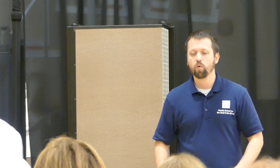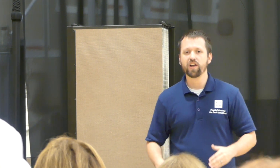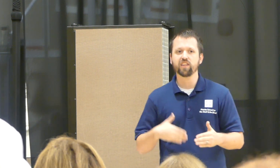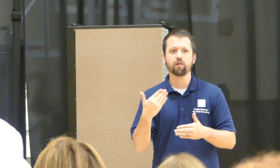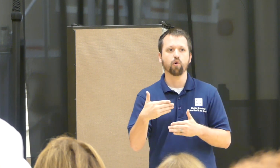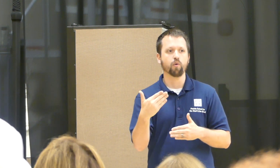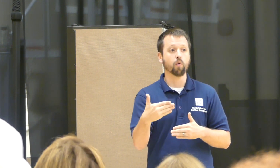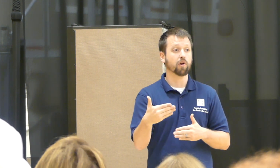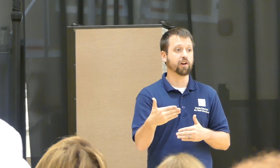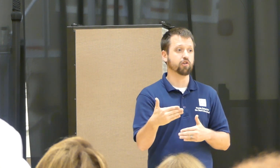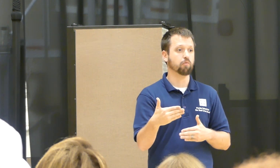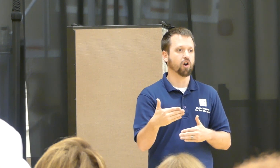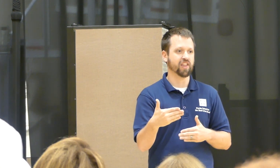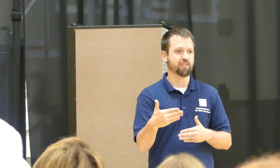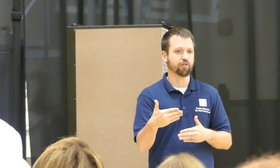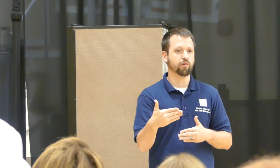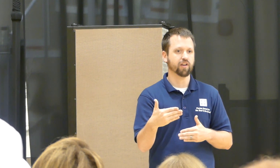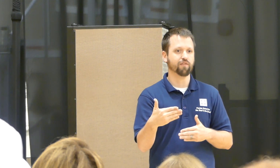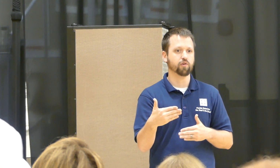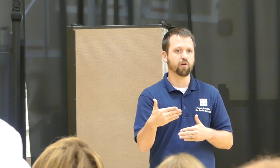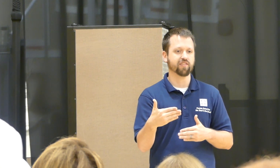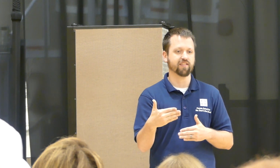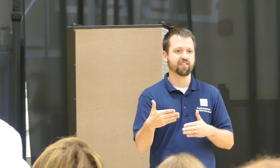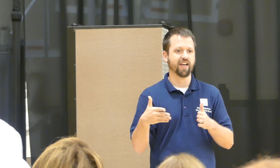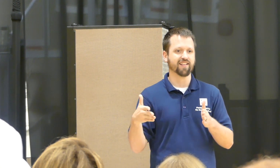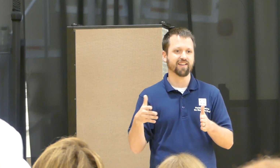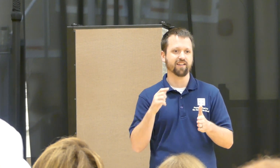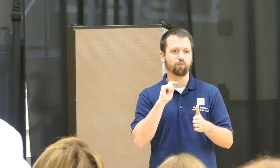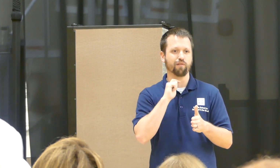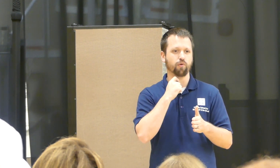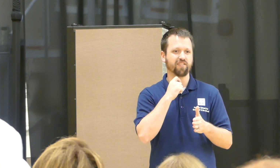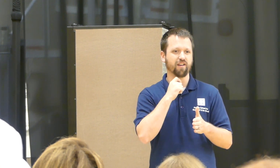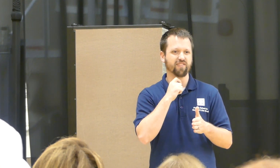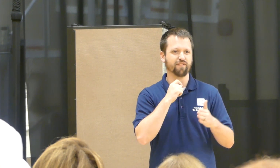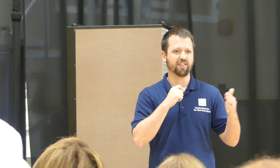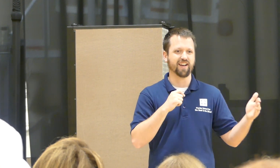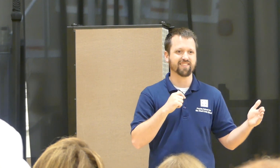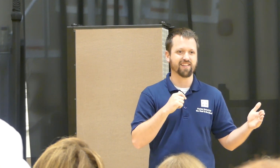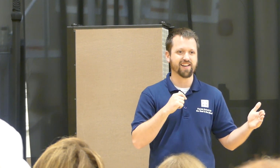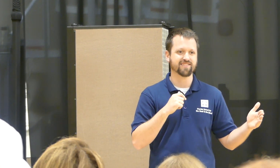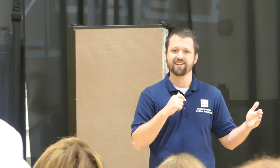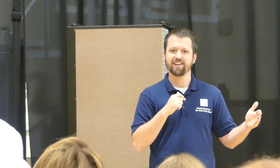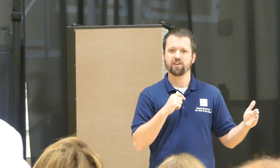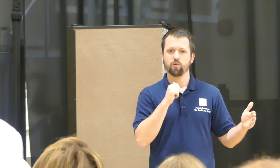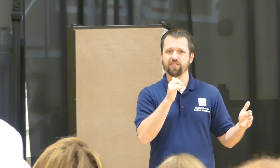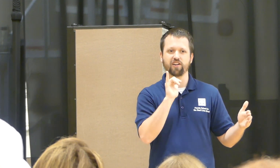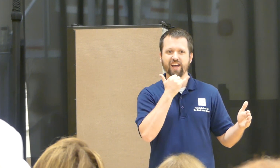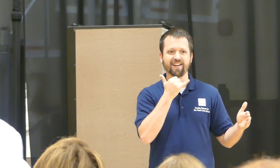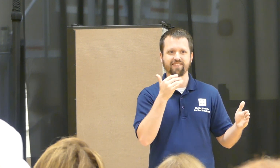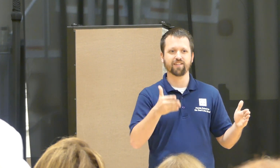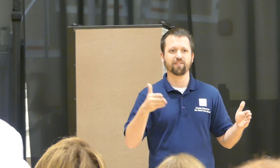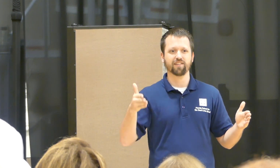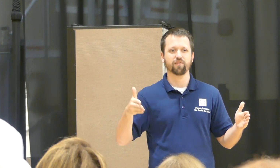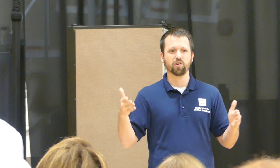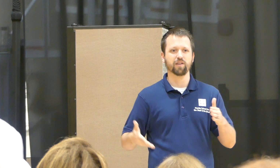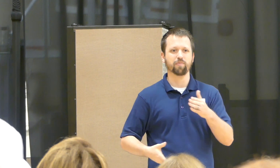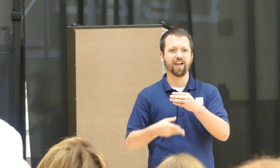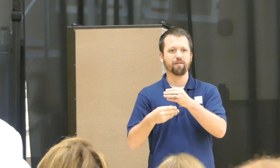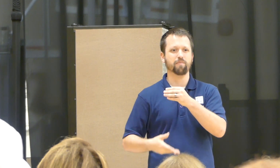get to the point where we're going to do more of that too. You notice this class, I did more voice off stuff than last class. Wasn't on accident. High bank suite. Building